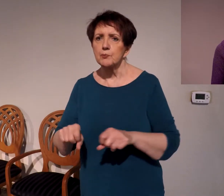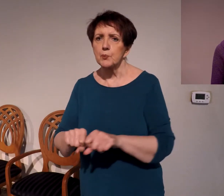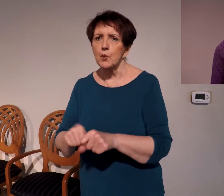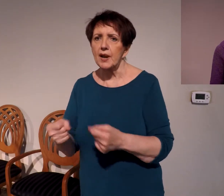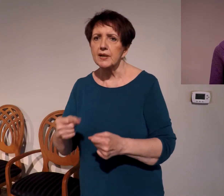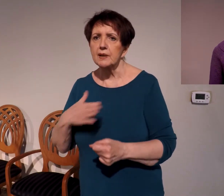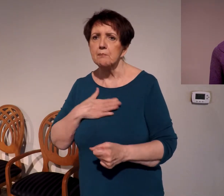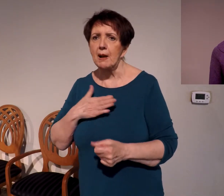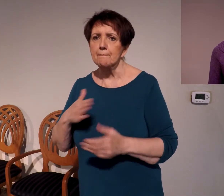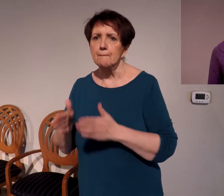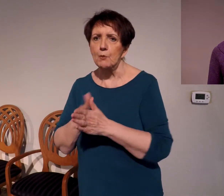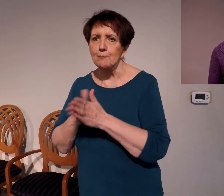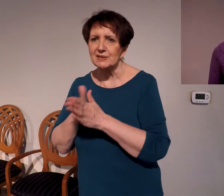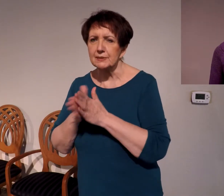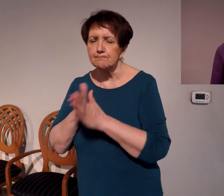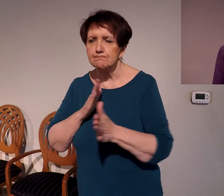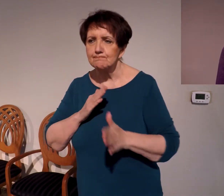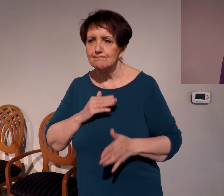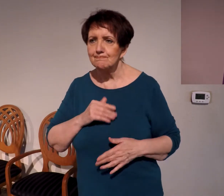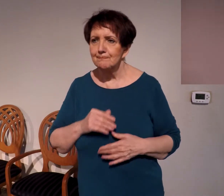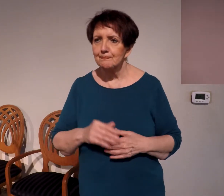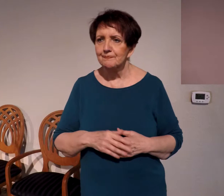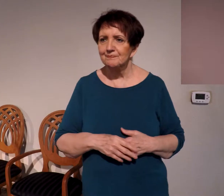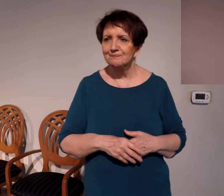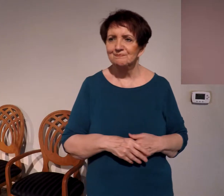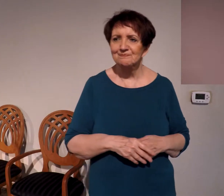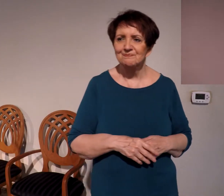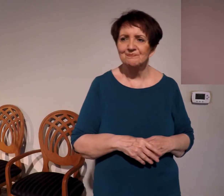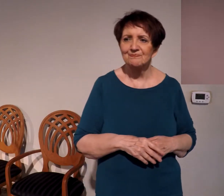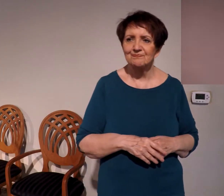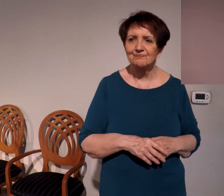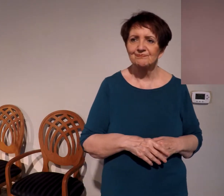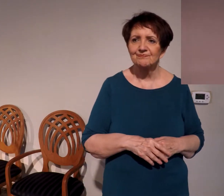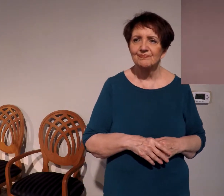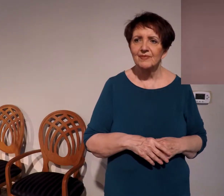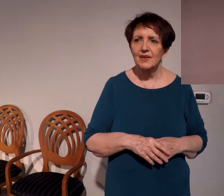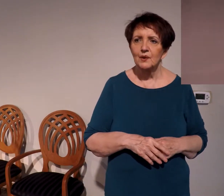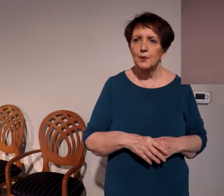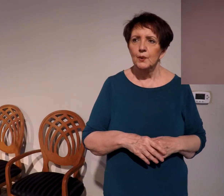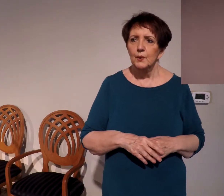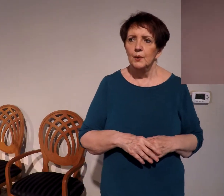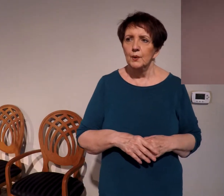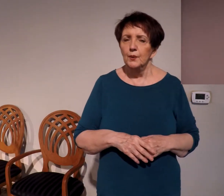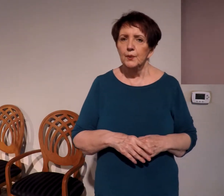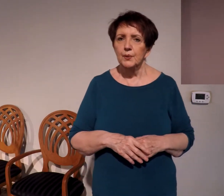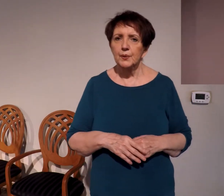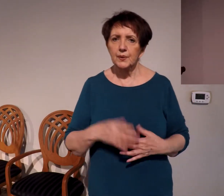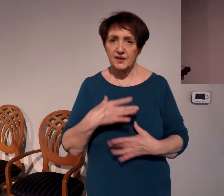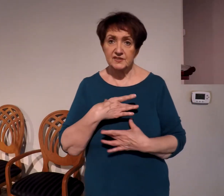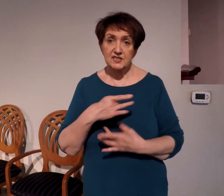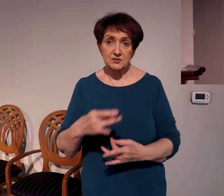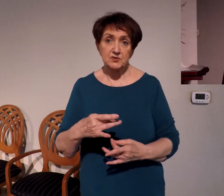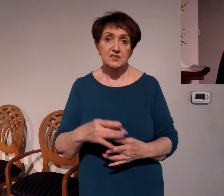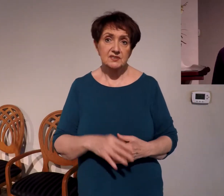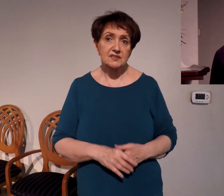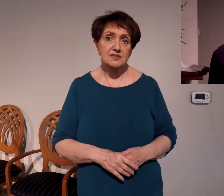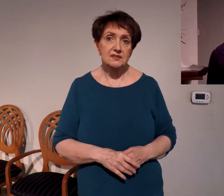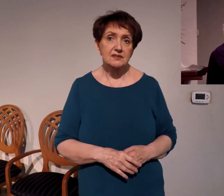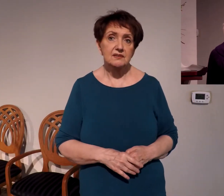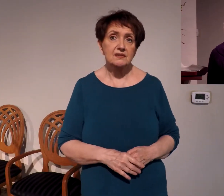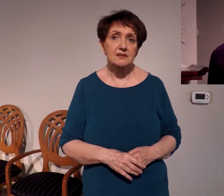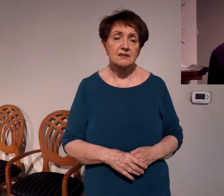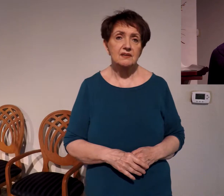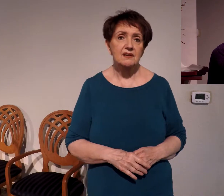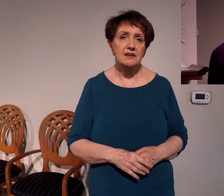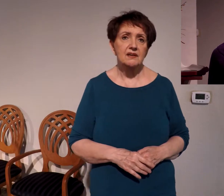Fear of breaking my momentum. Good, right? That's a really interesting thought, isn't it? So how do